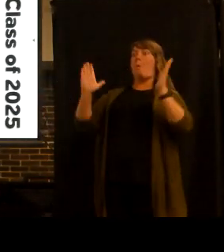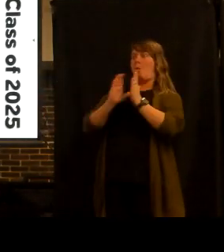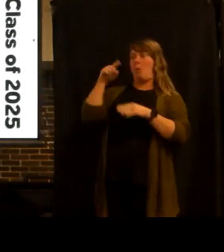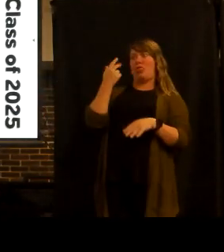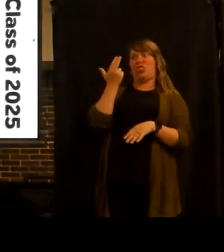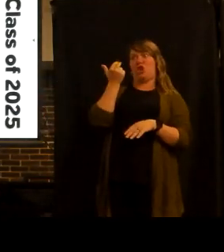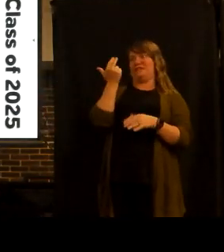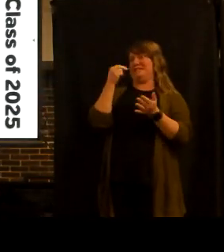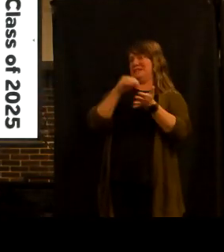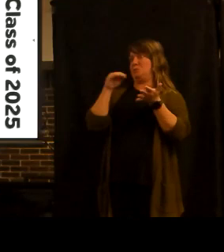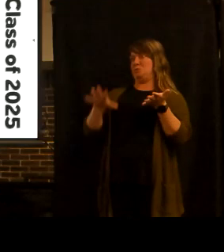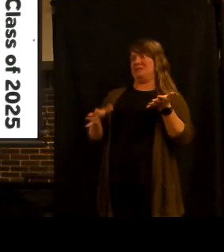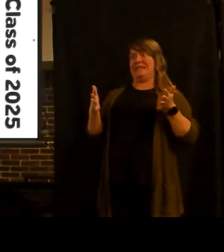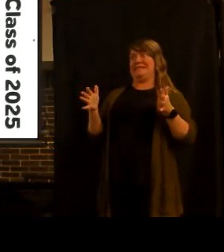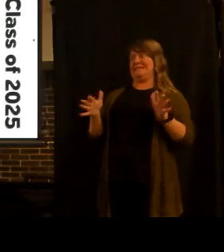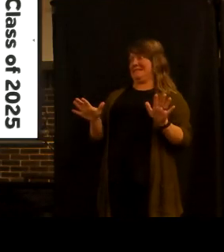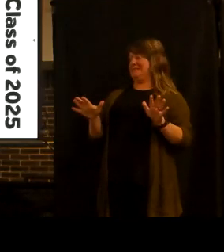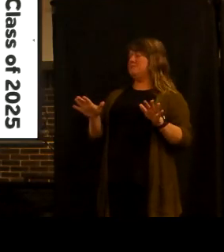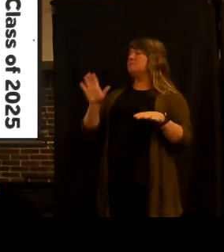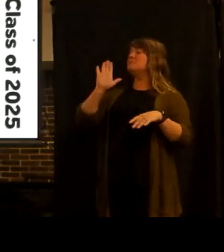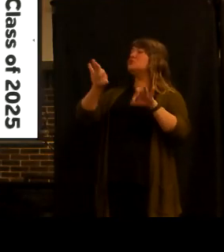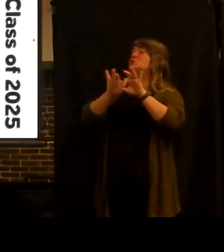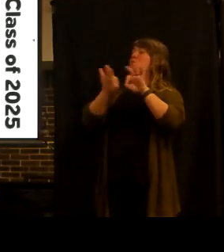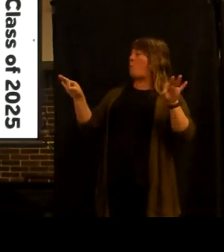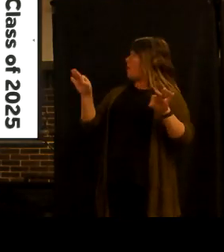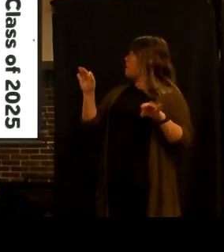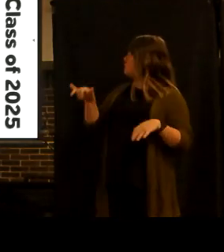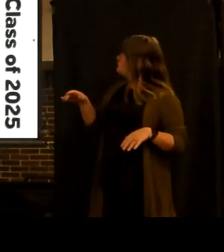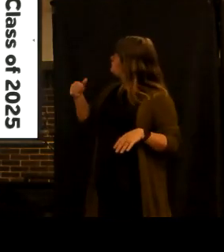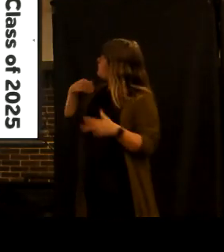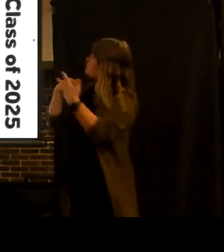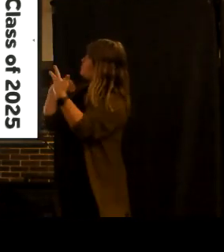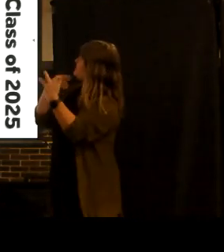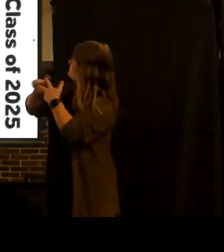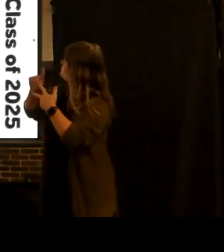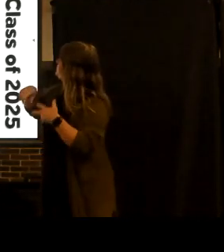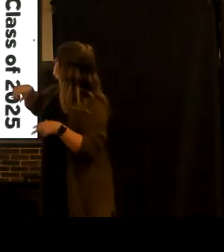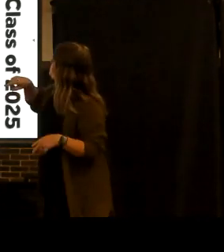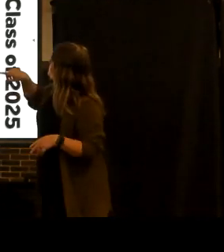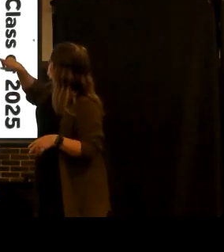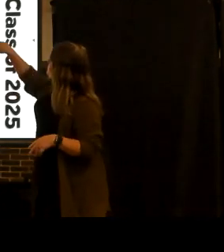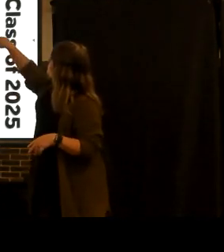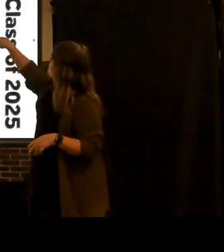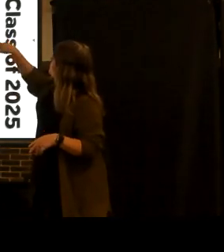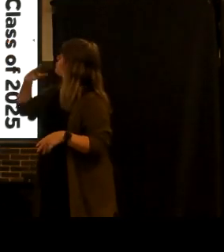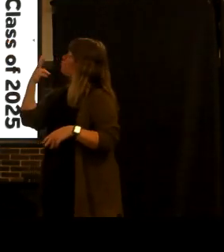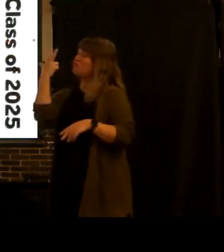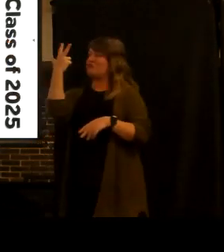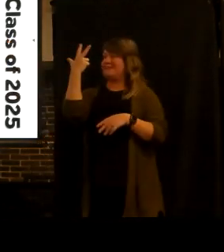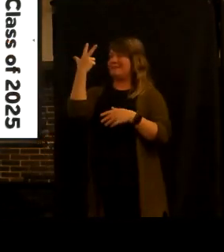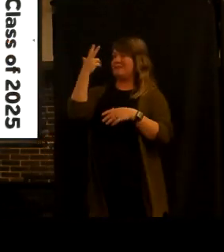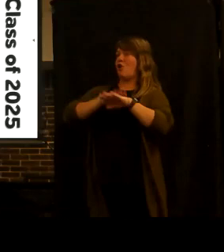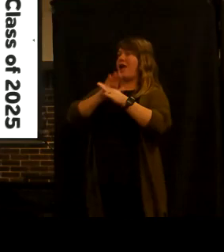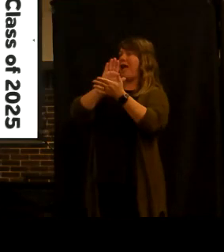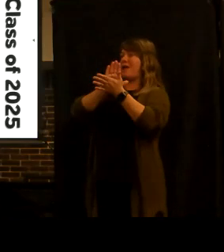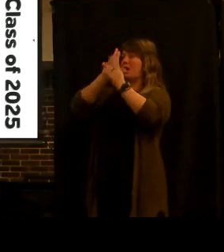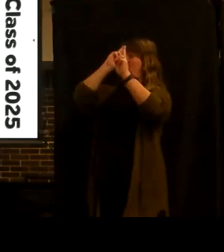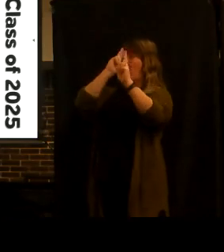You know, we had a very small senior class last year, only 13 of